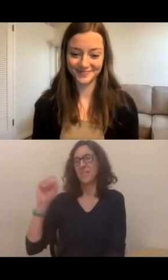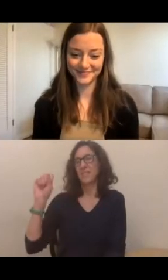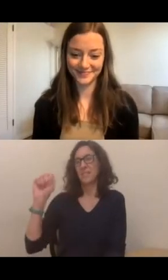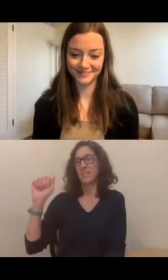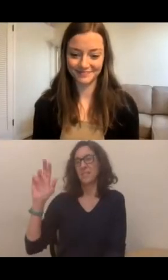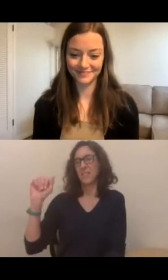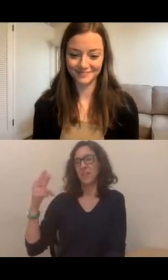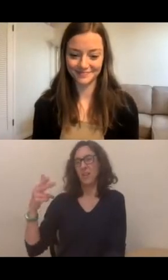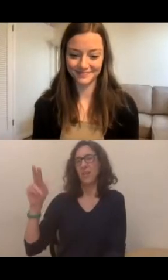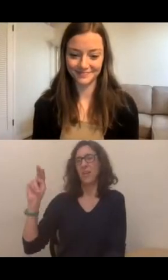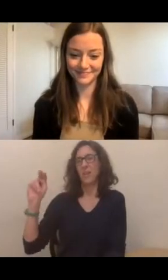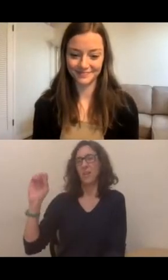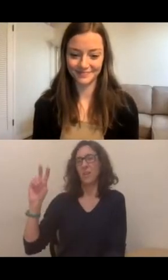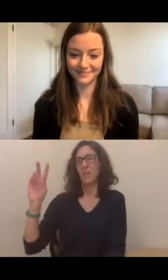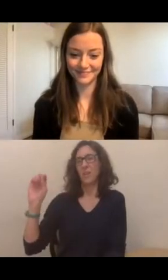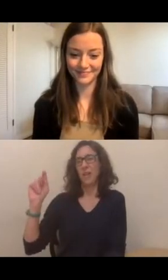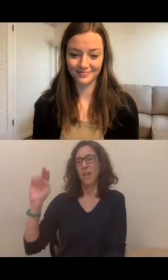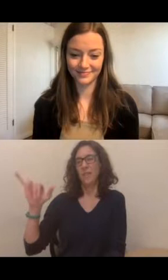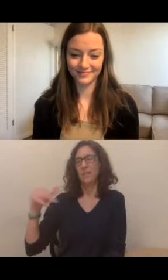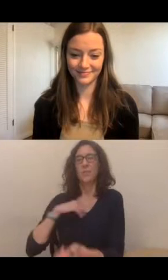Hello, I'm Sarah Novotny,